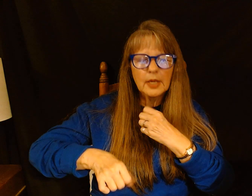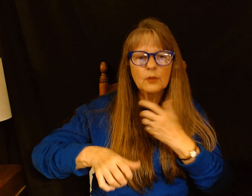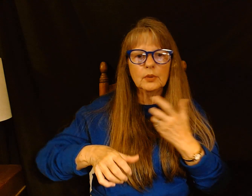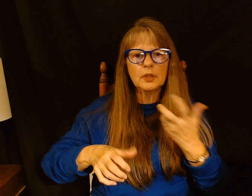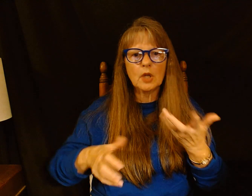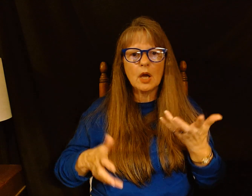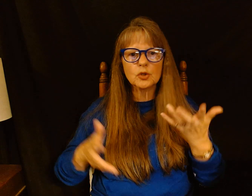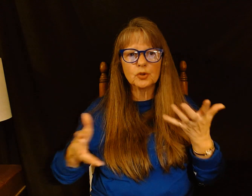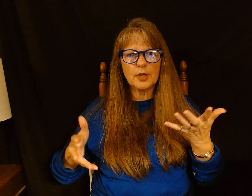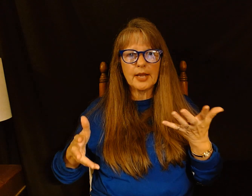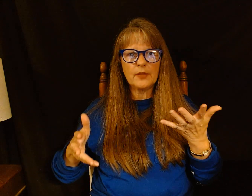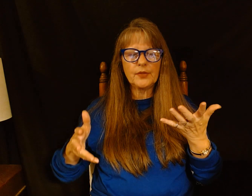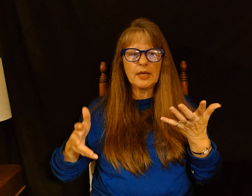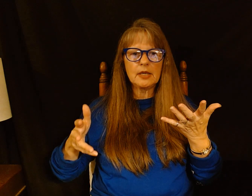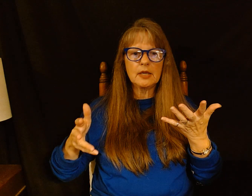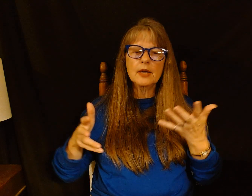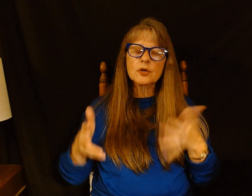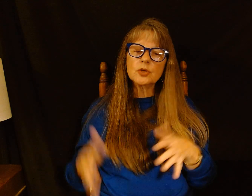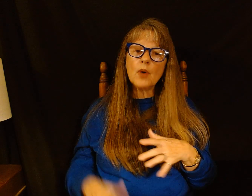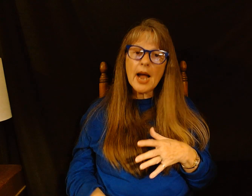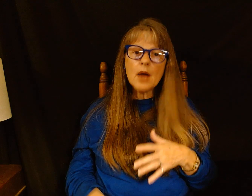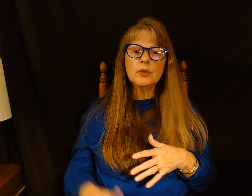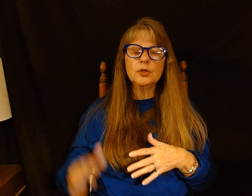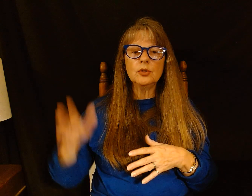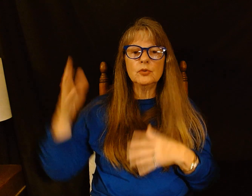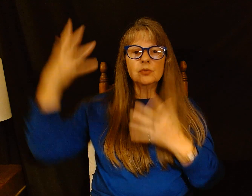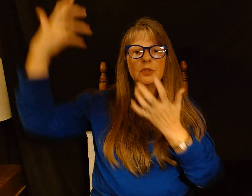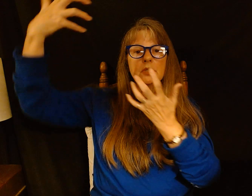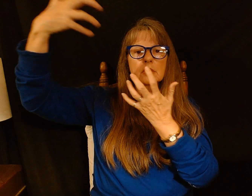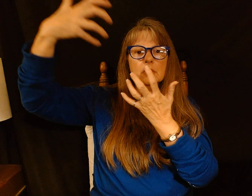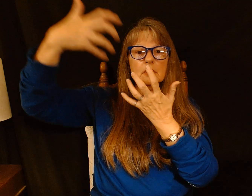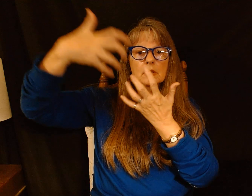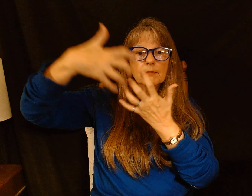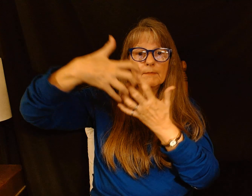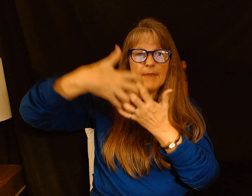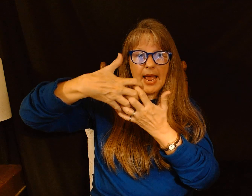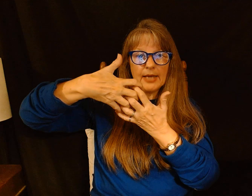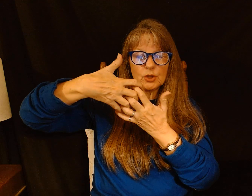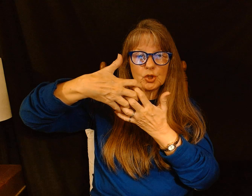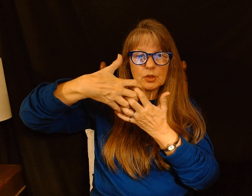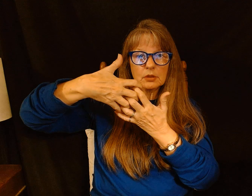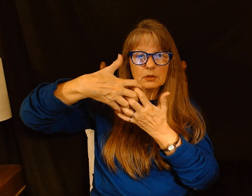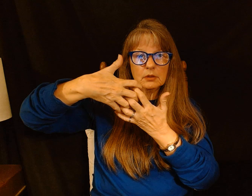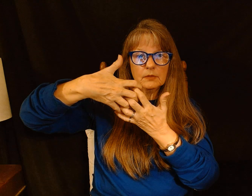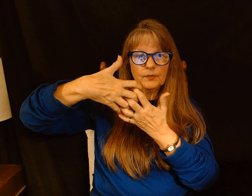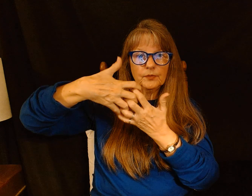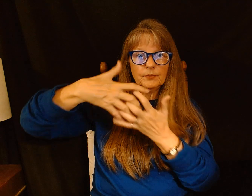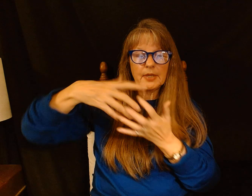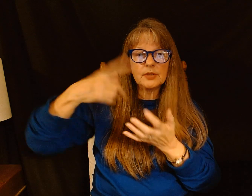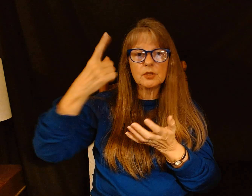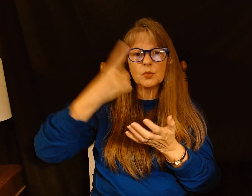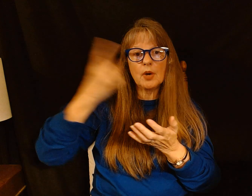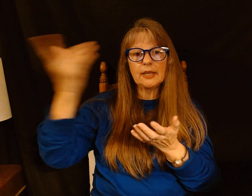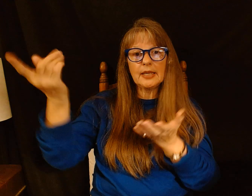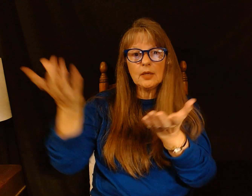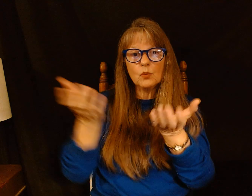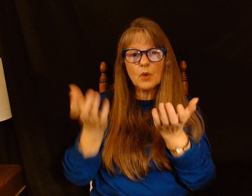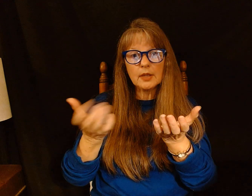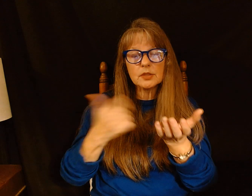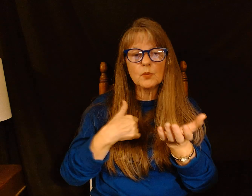really long drawn out thing. So I would use match because it's what he wants and what